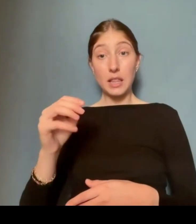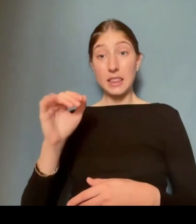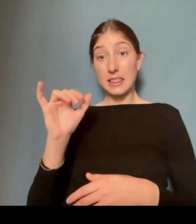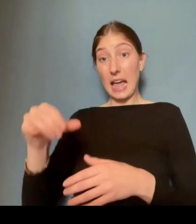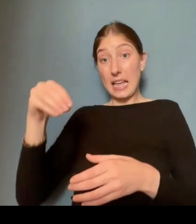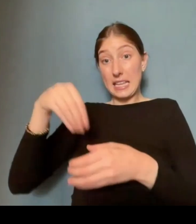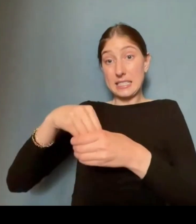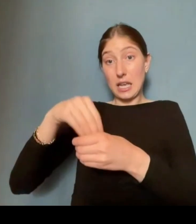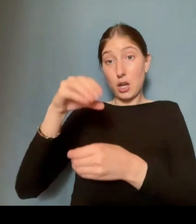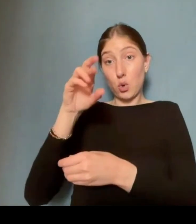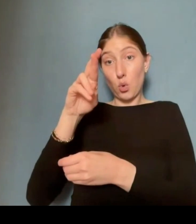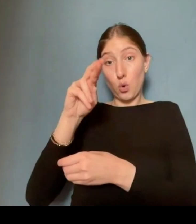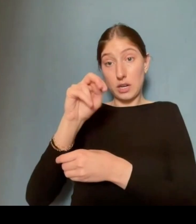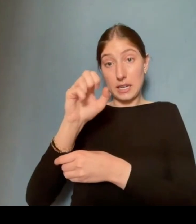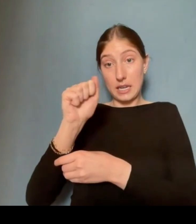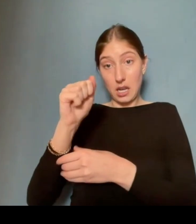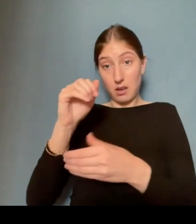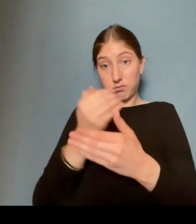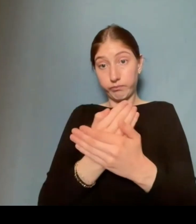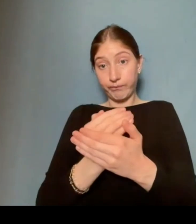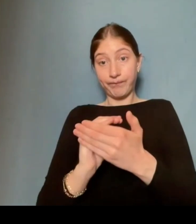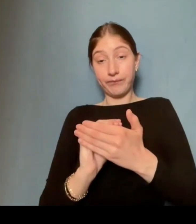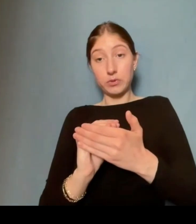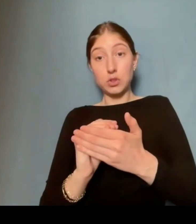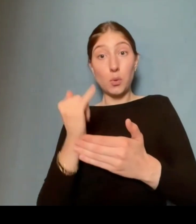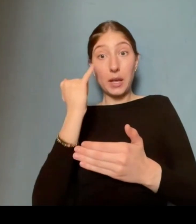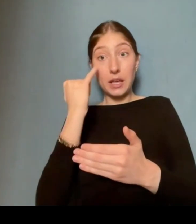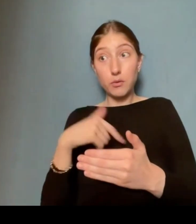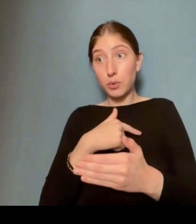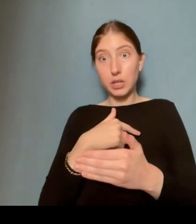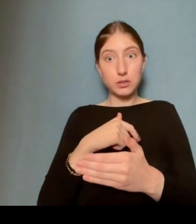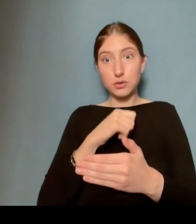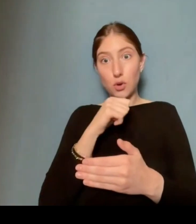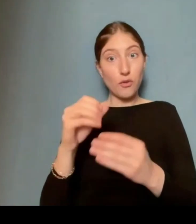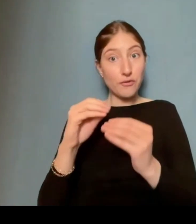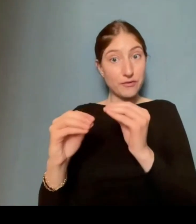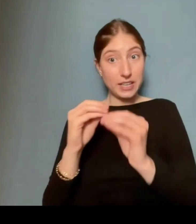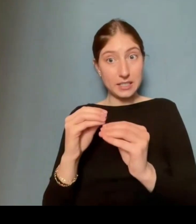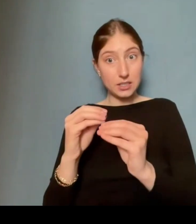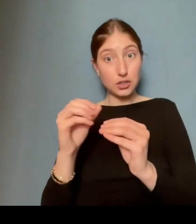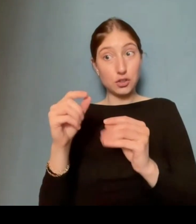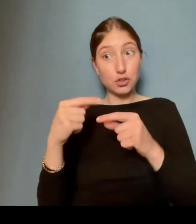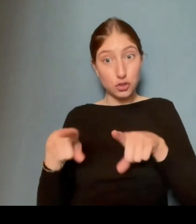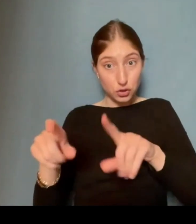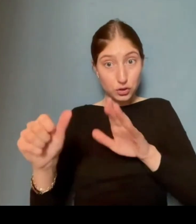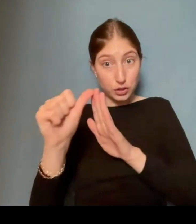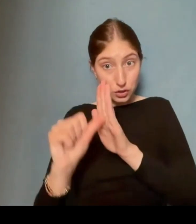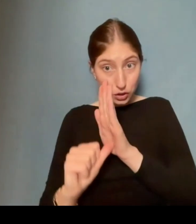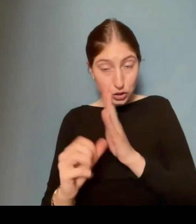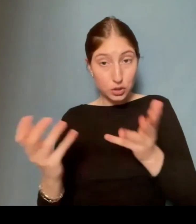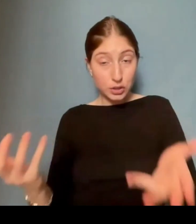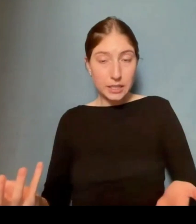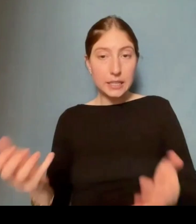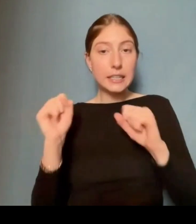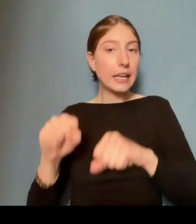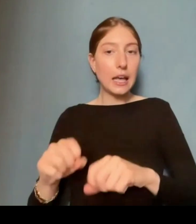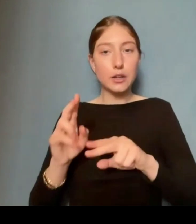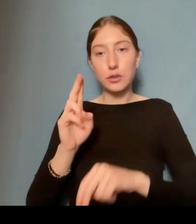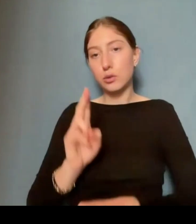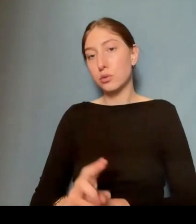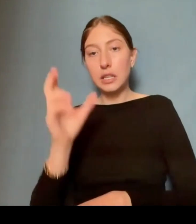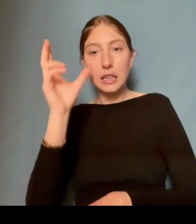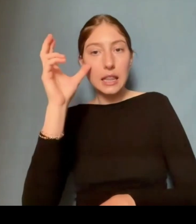use a lens implant or a laser to reduce that astigmatism. Now that astigmatism is also, like I said, correctable with glasses.